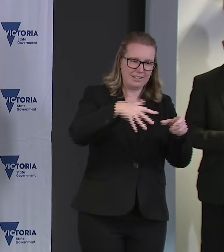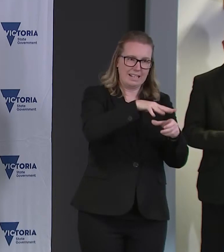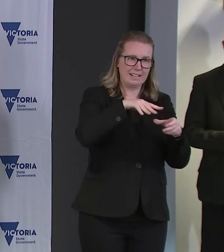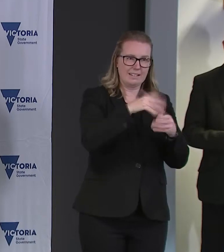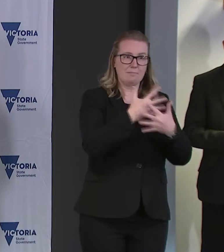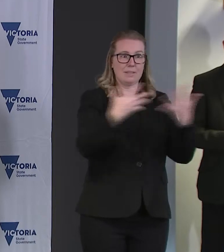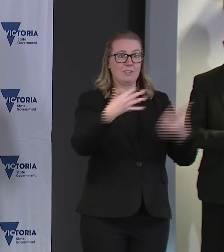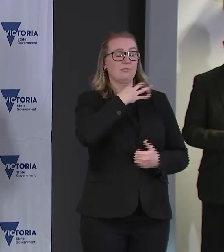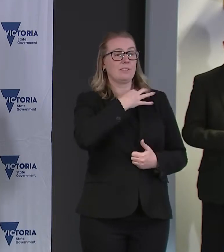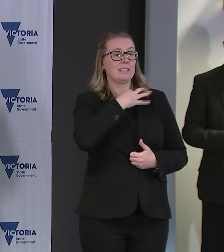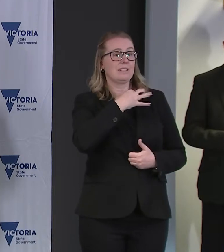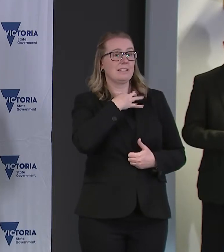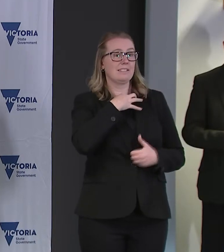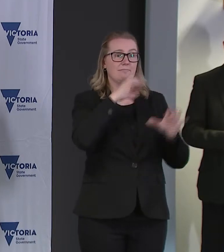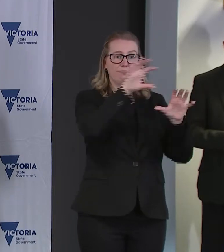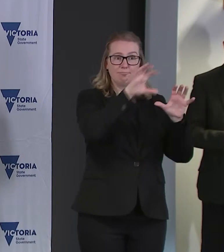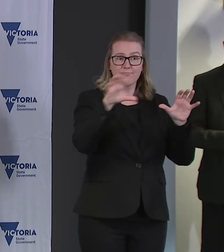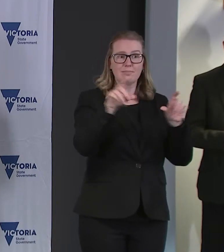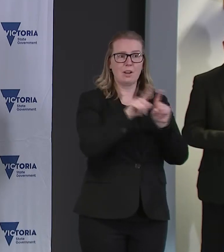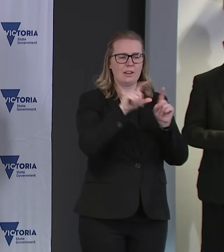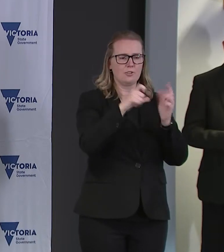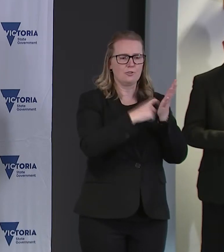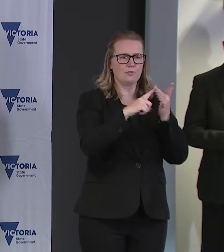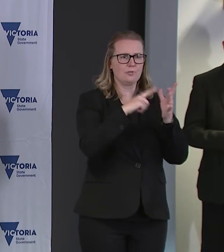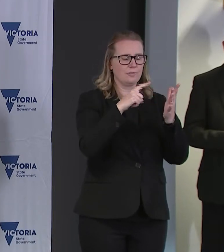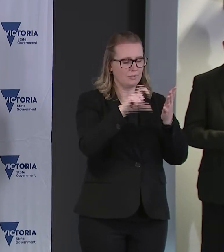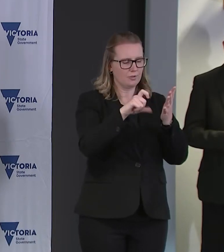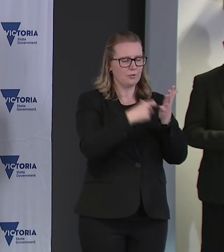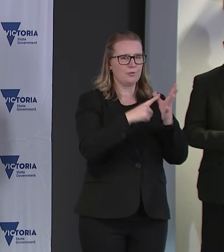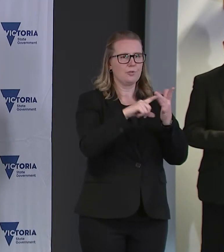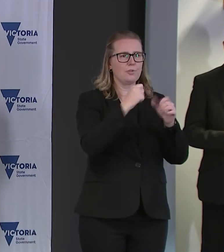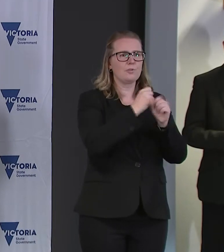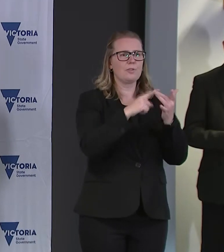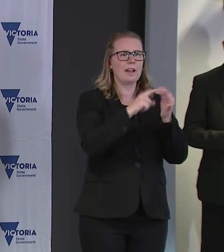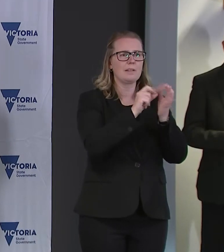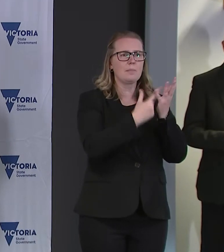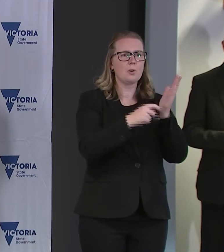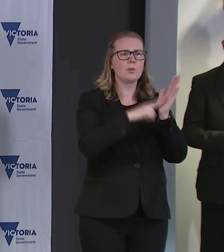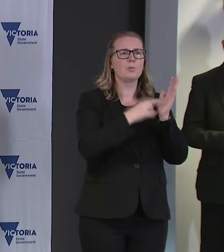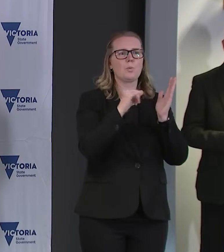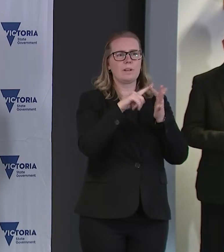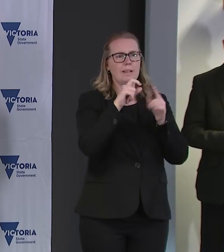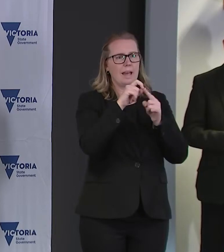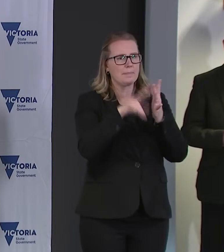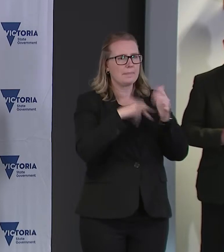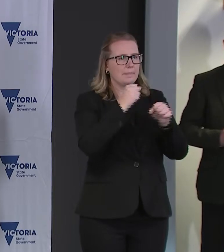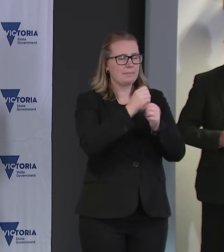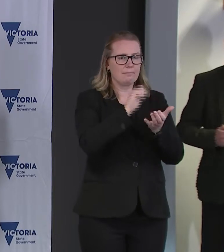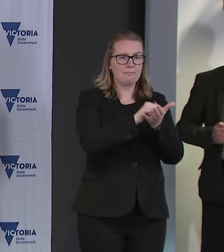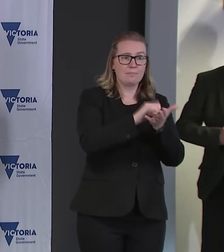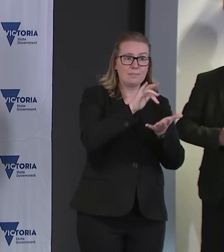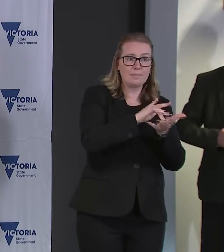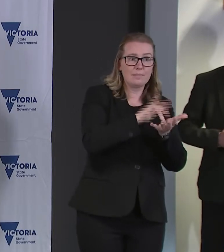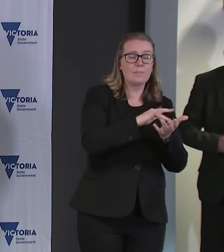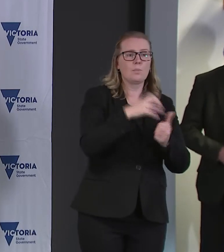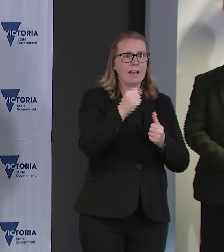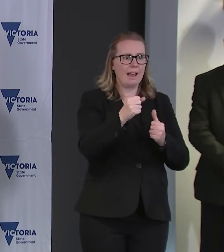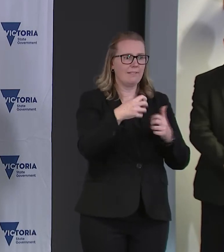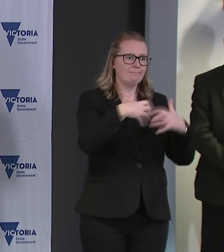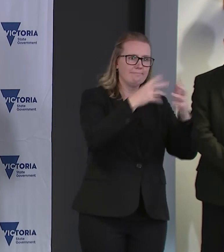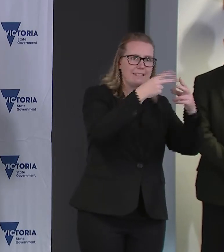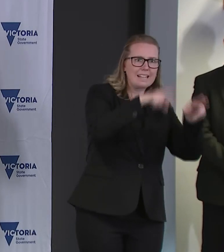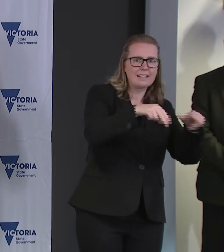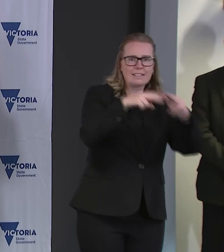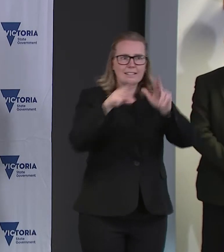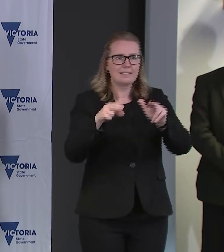days, particularly those exposure sites around Craigieburn Central and Epping Plaza. We've got additional teams out there today. We've got 4 pop-up testing sites around